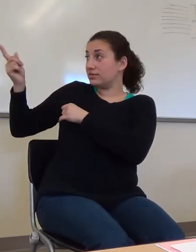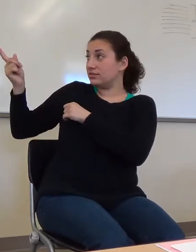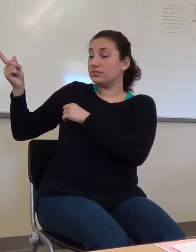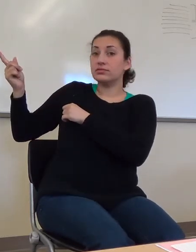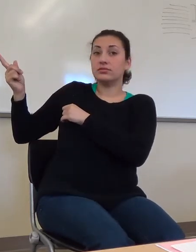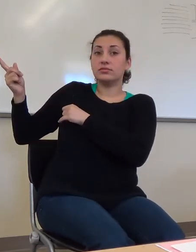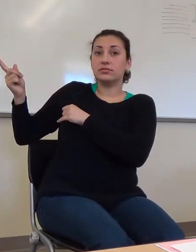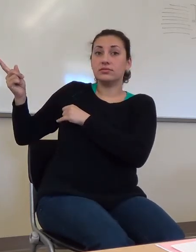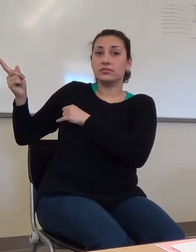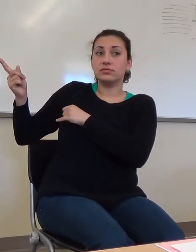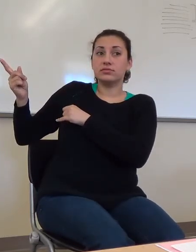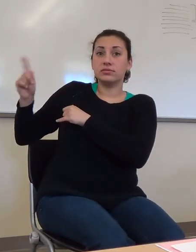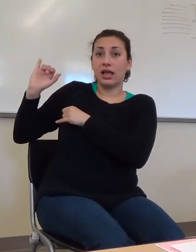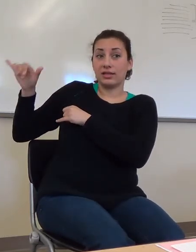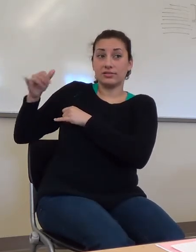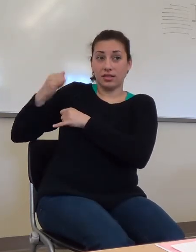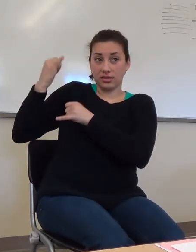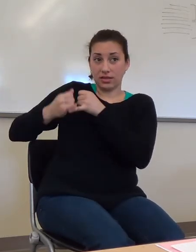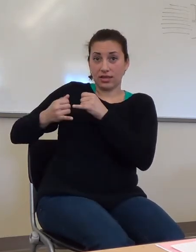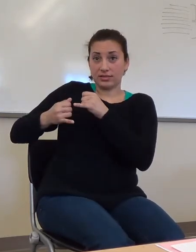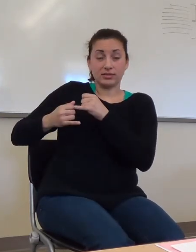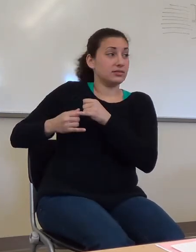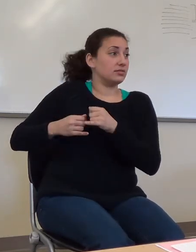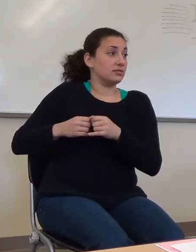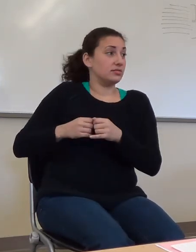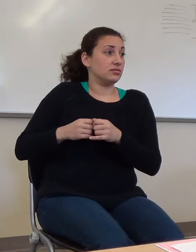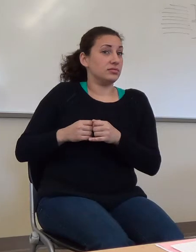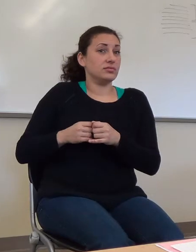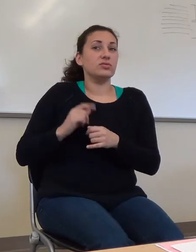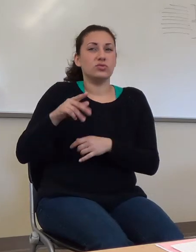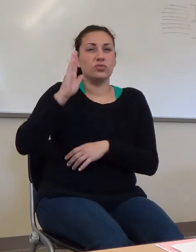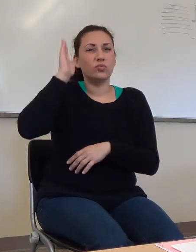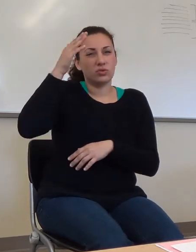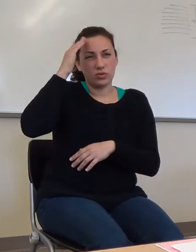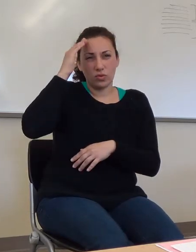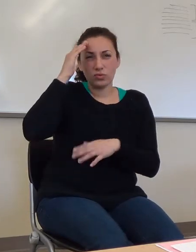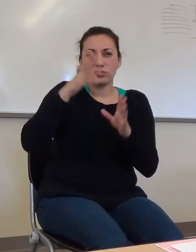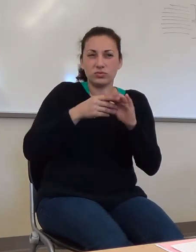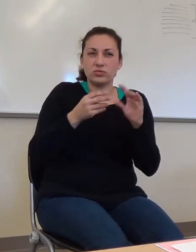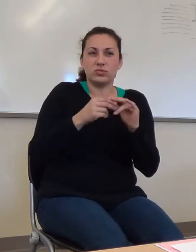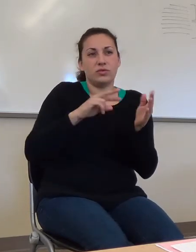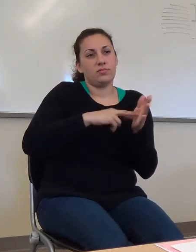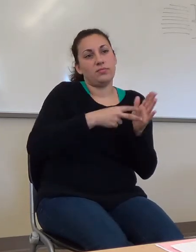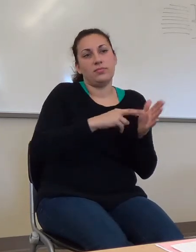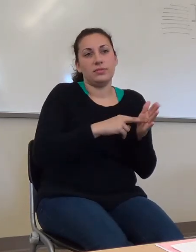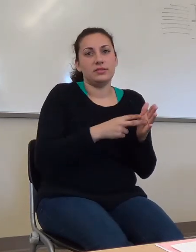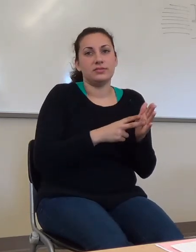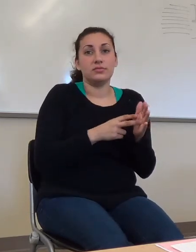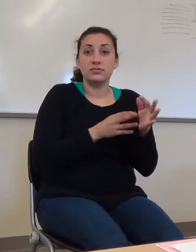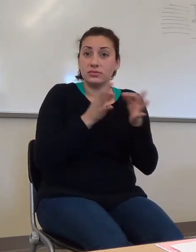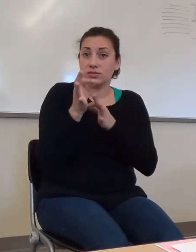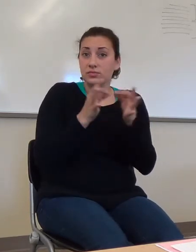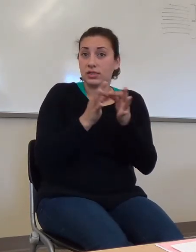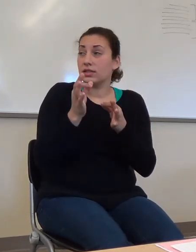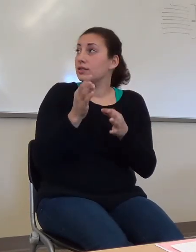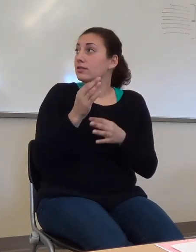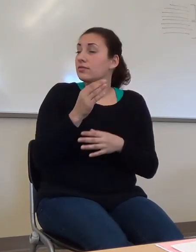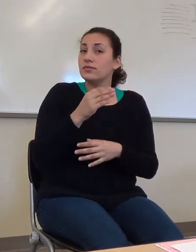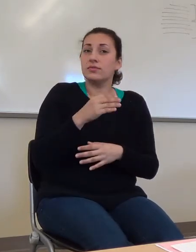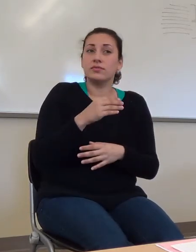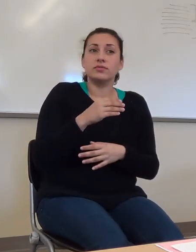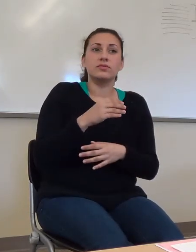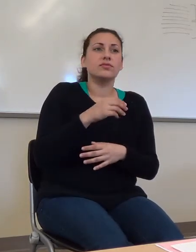is because by the time you get there, you're going to already know what this is. What they're talking about when Lorraine Fleming